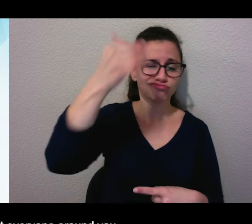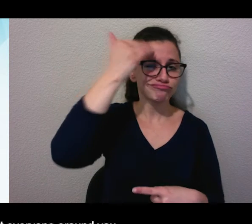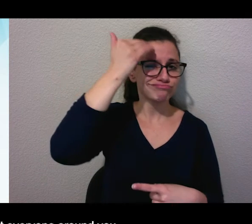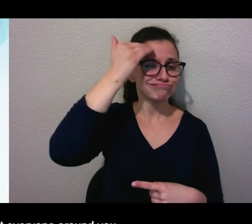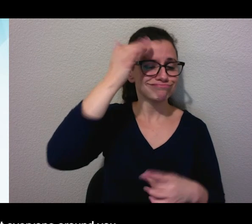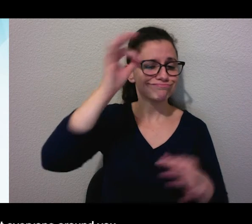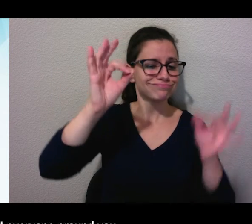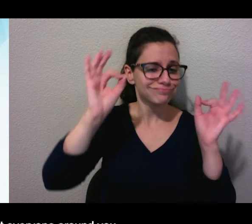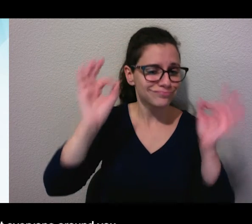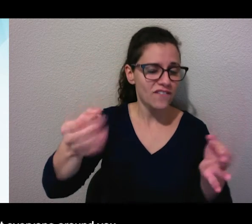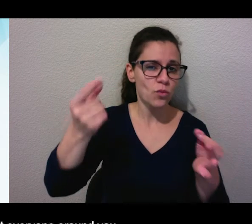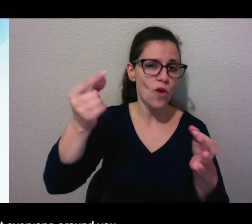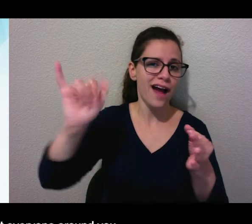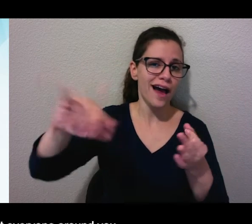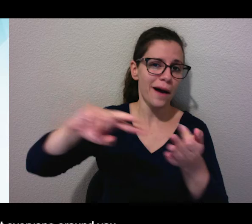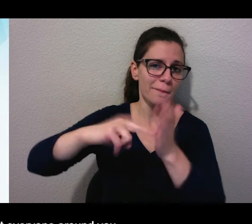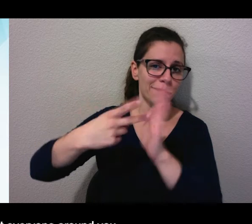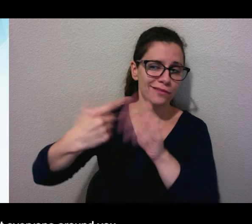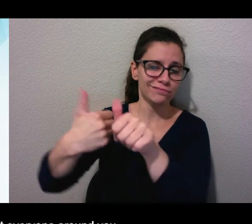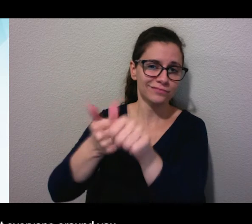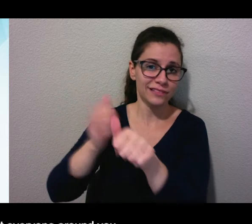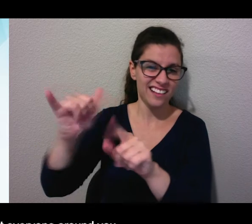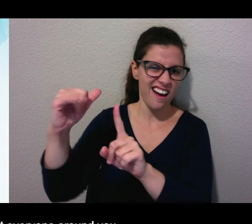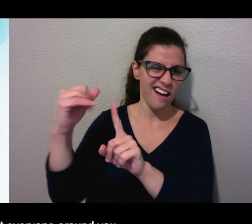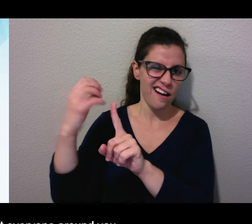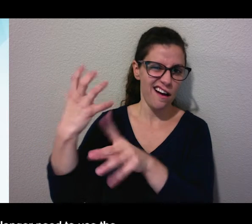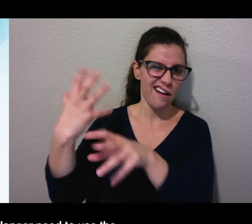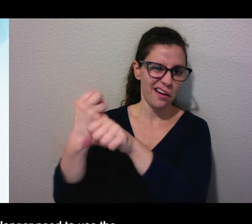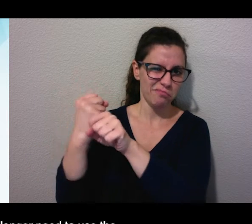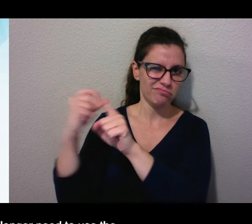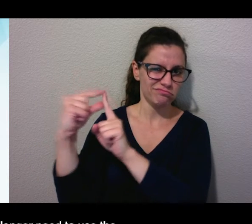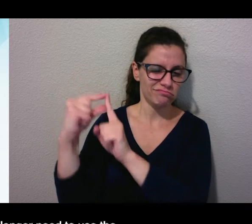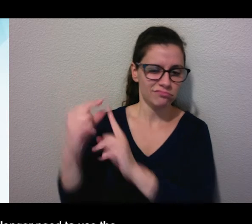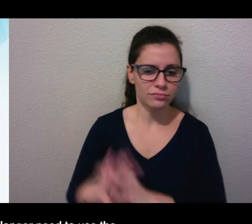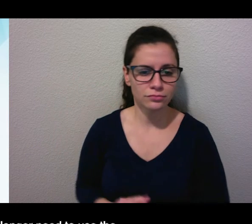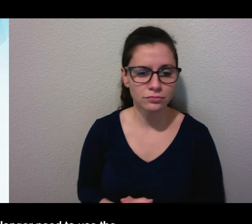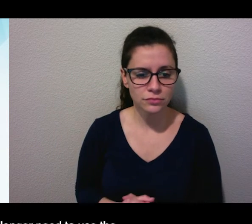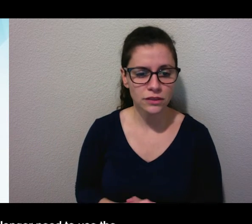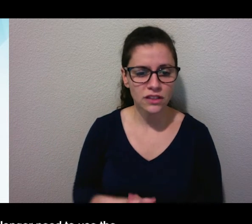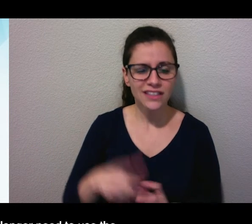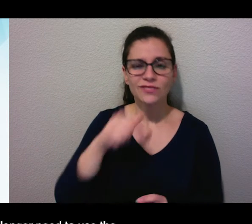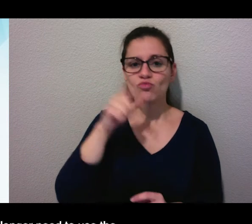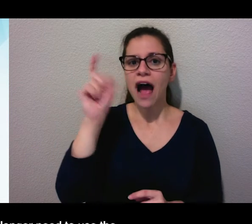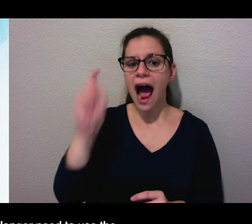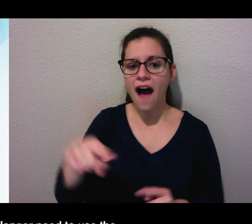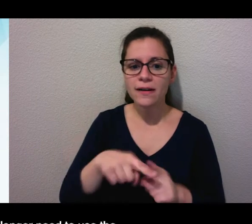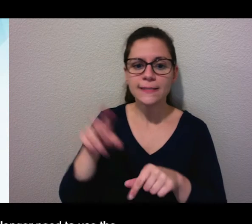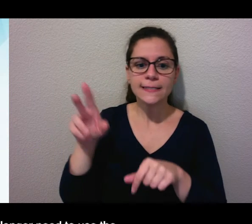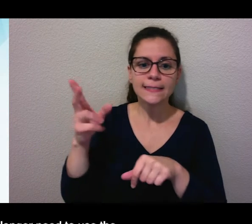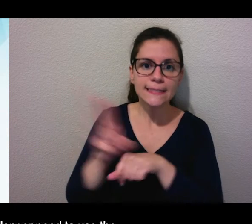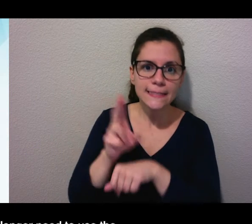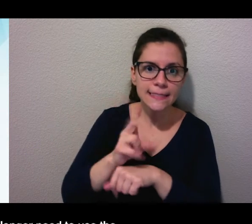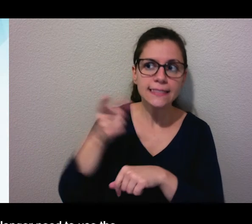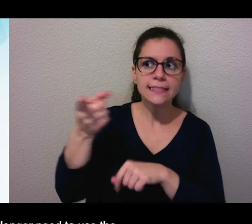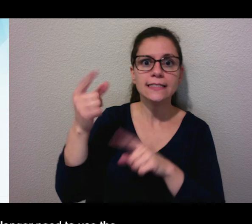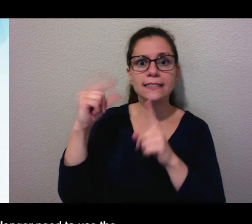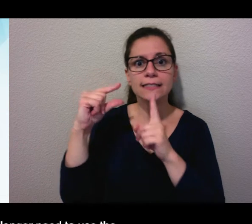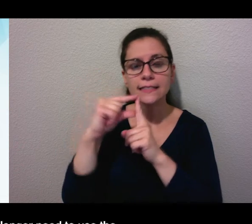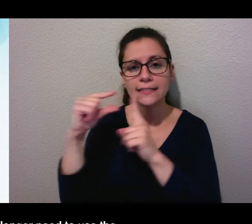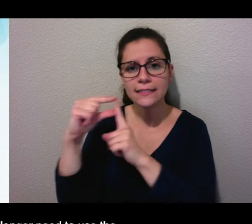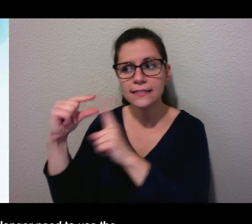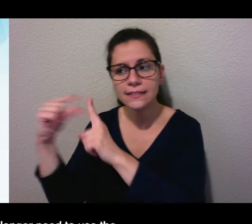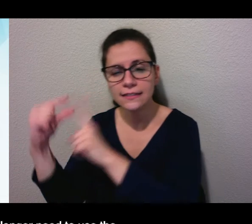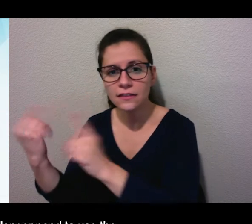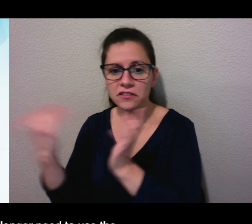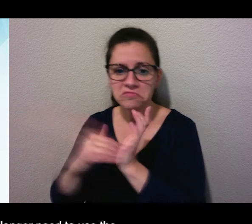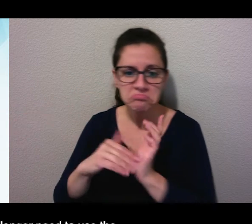you knows definitely the meaning behind an acronym, you no longer need to use the